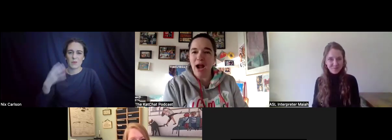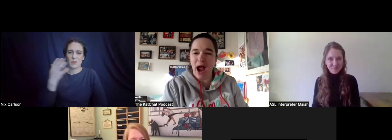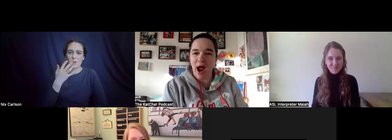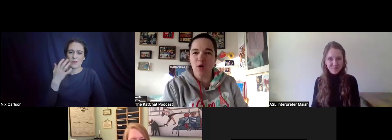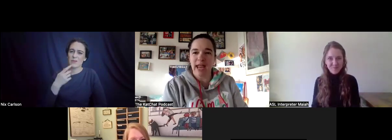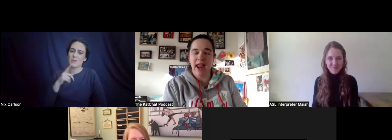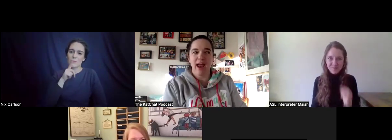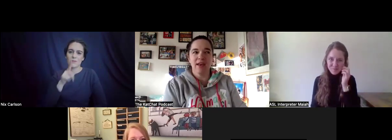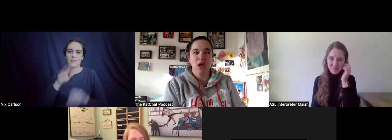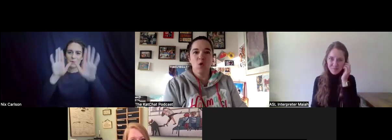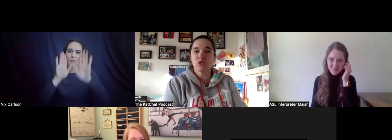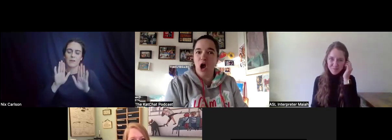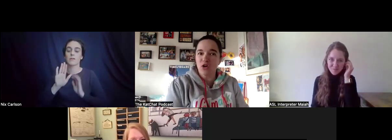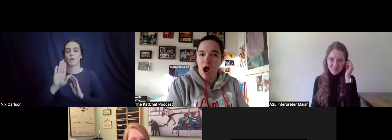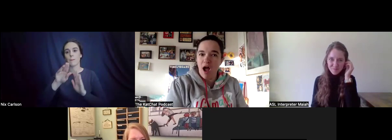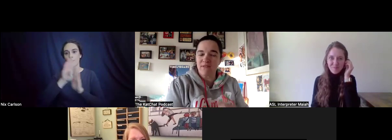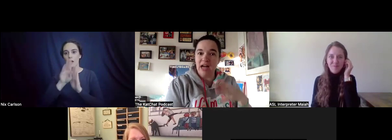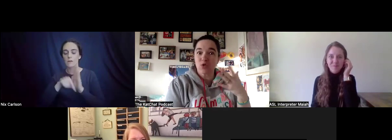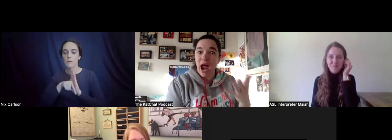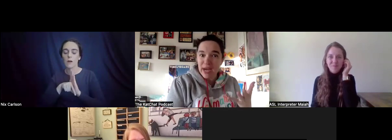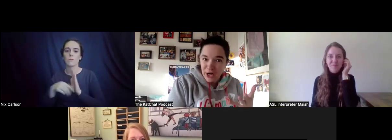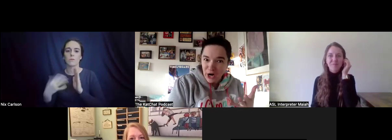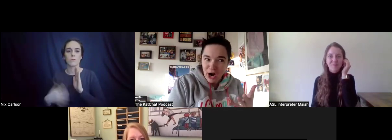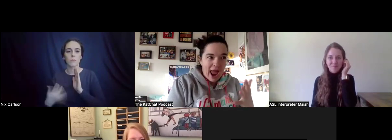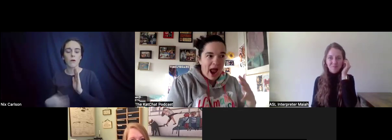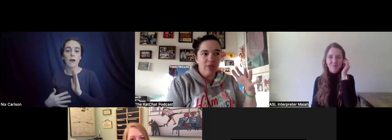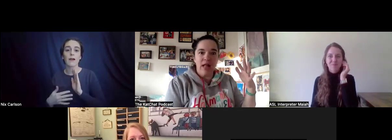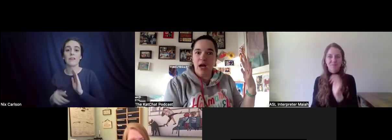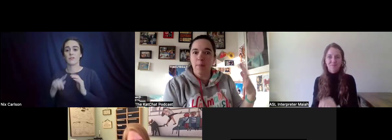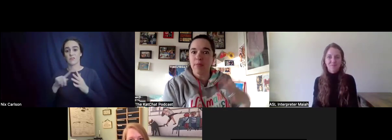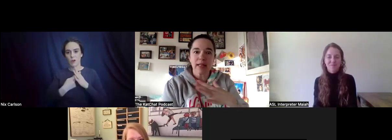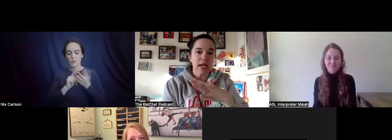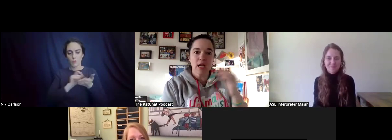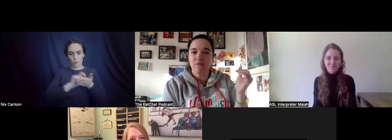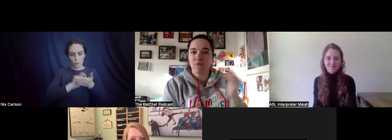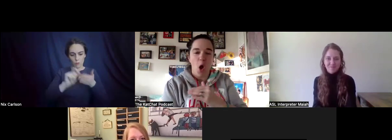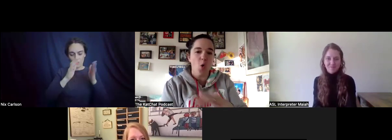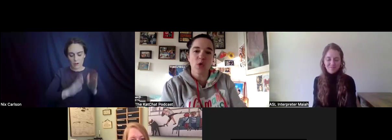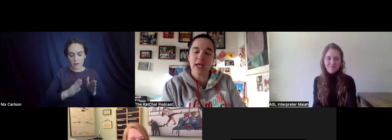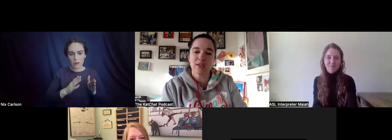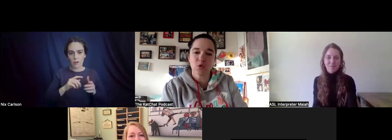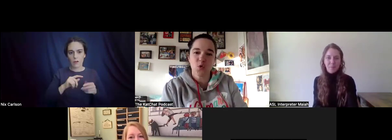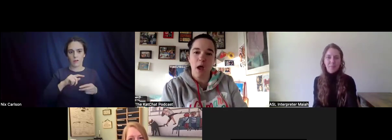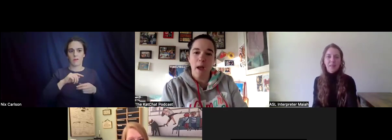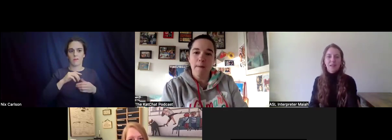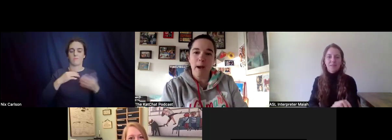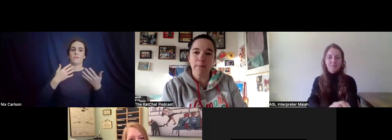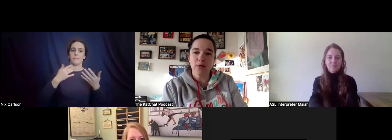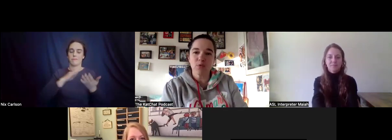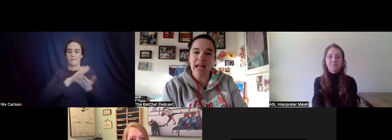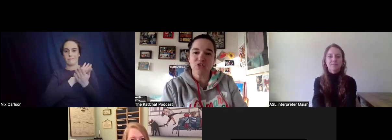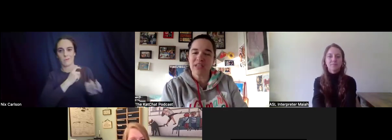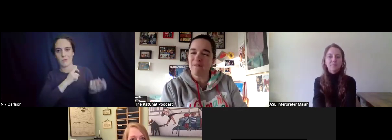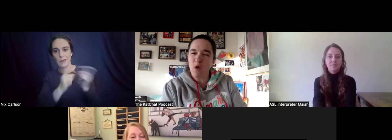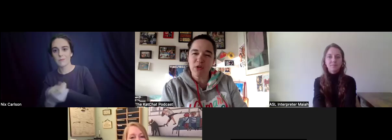given background and you started off as a writer and then I completely flowed into